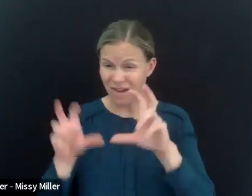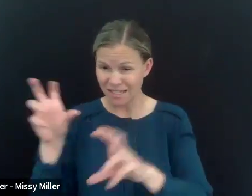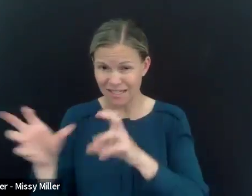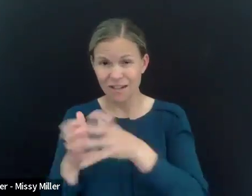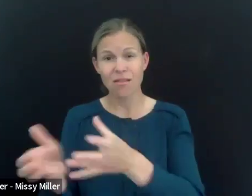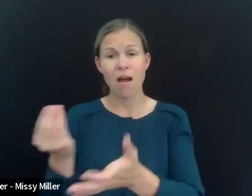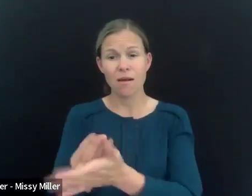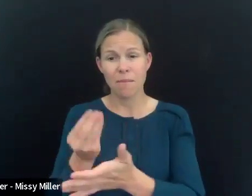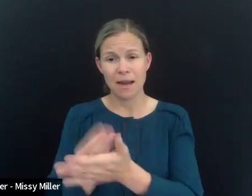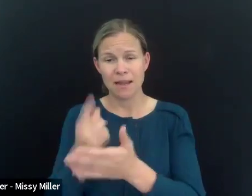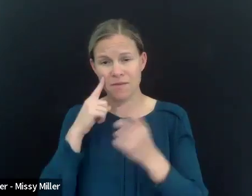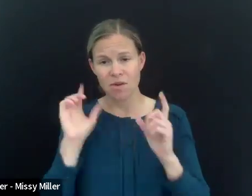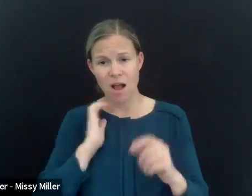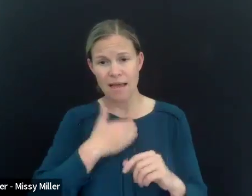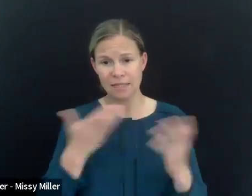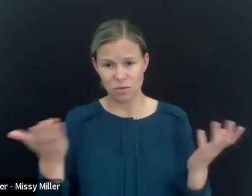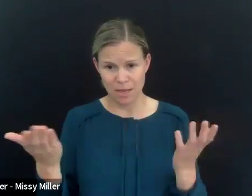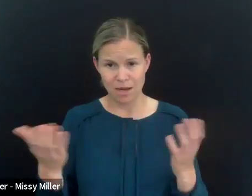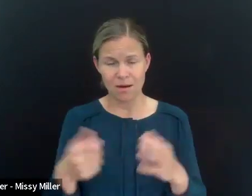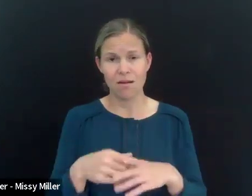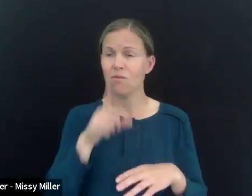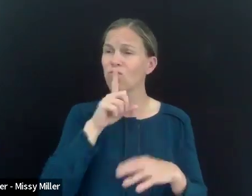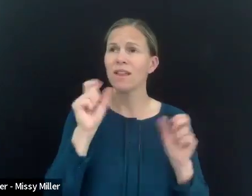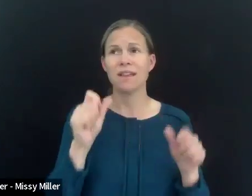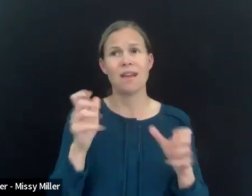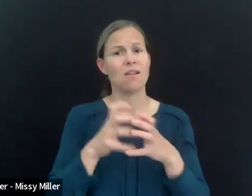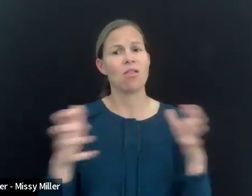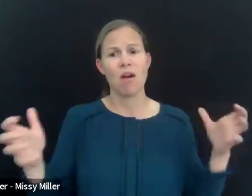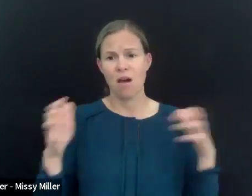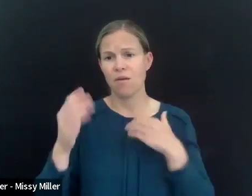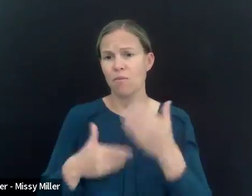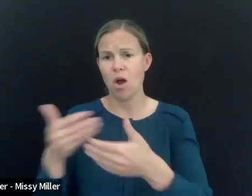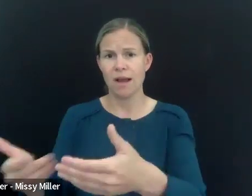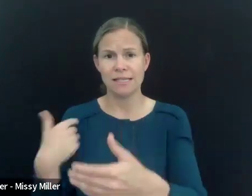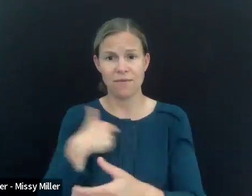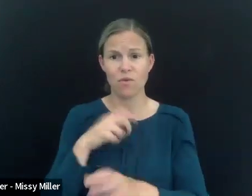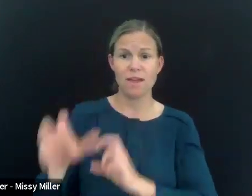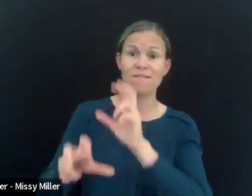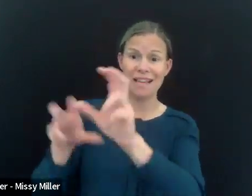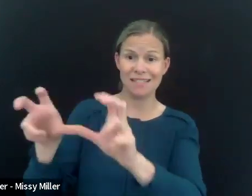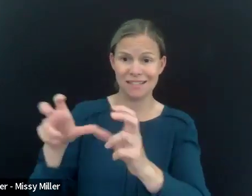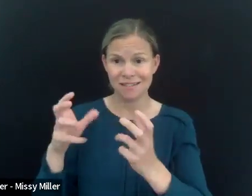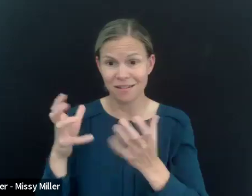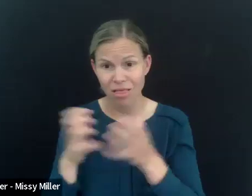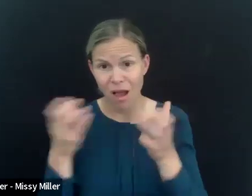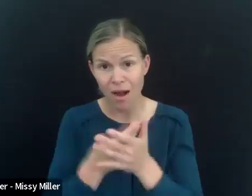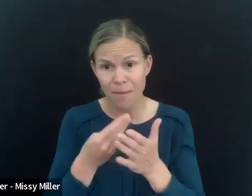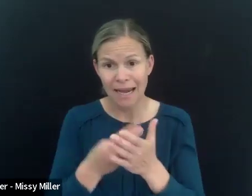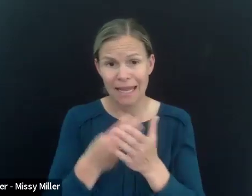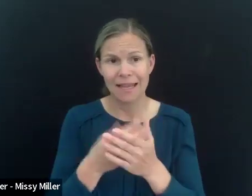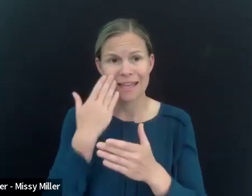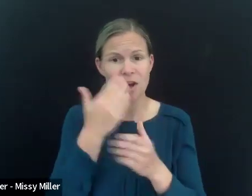And I think we can make a lot of progress even by investing millions. Every investment in